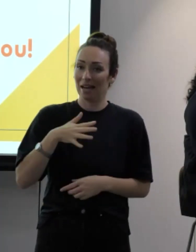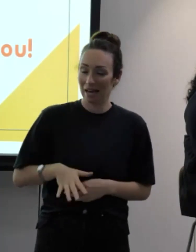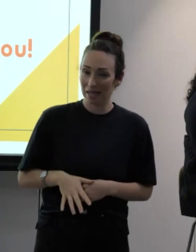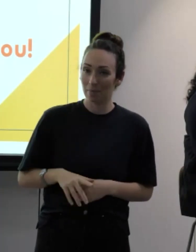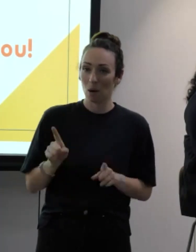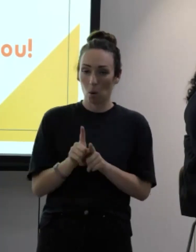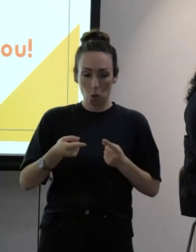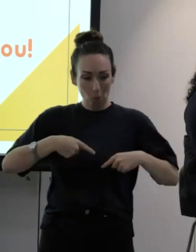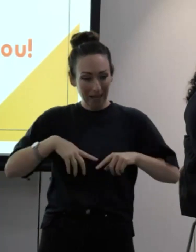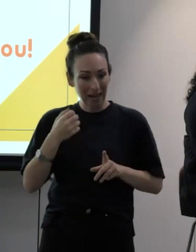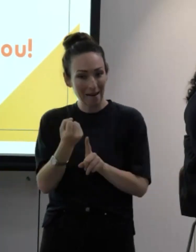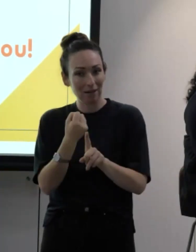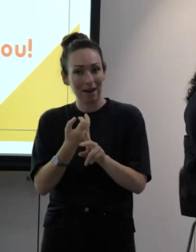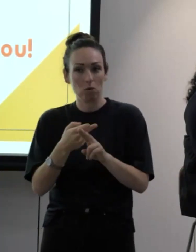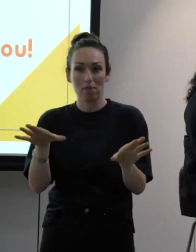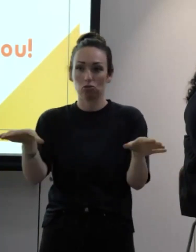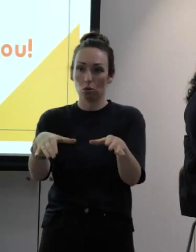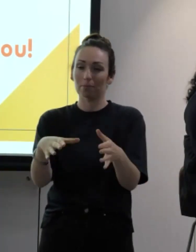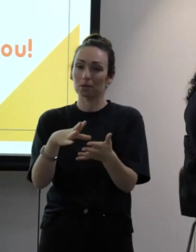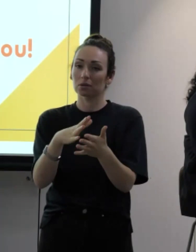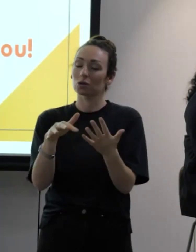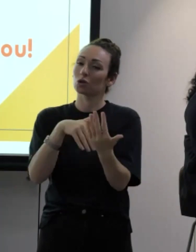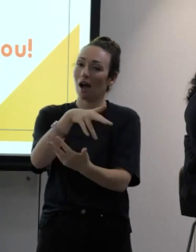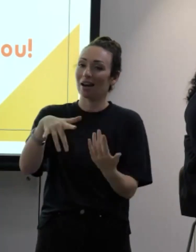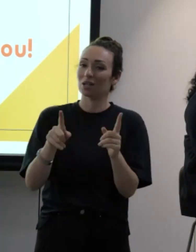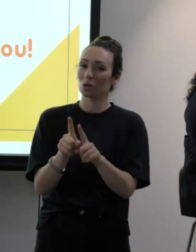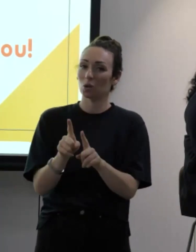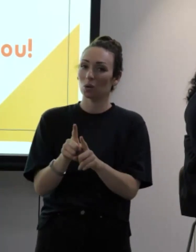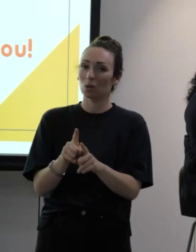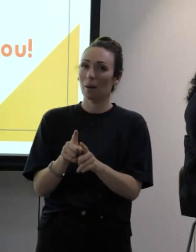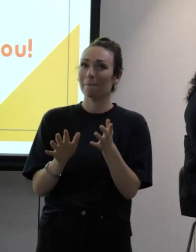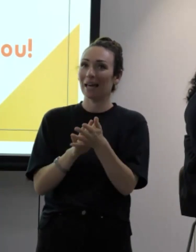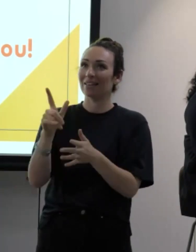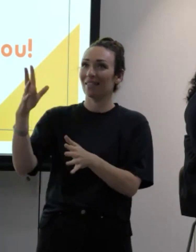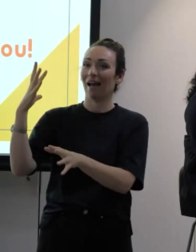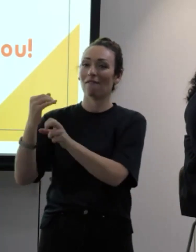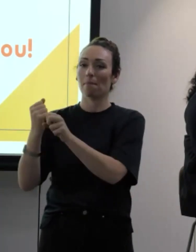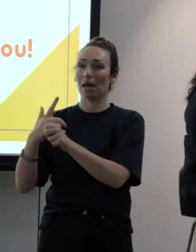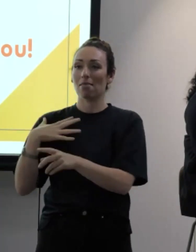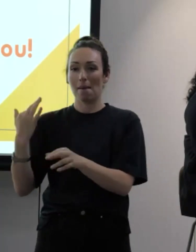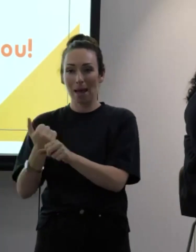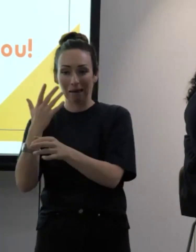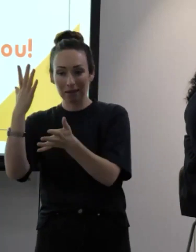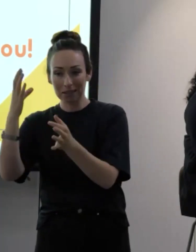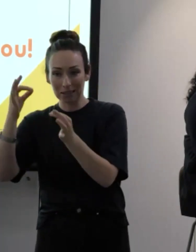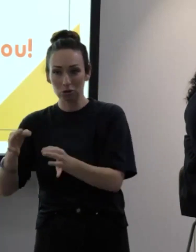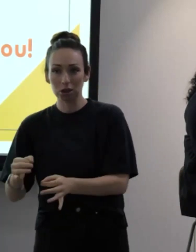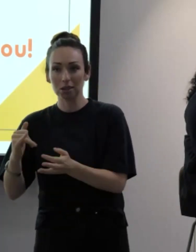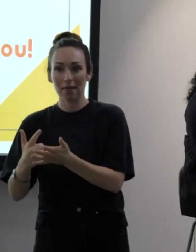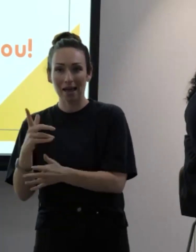way that the people making these decisions in government will listen and take note of.